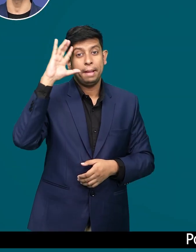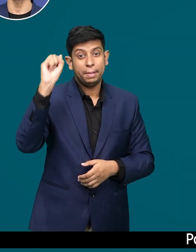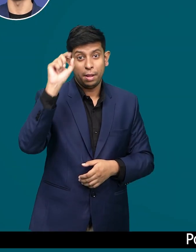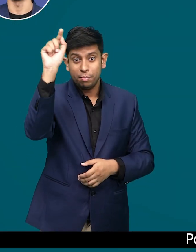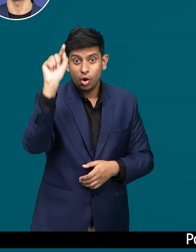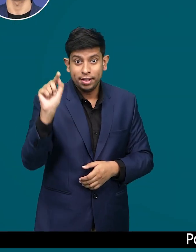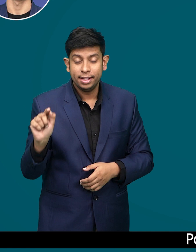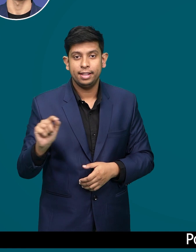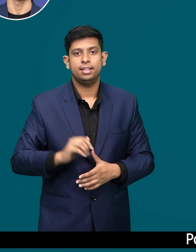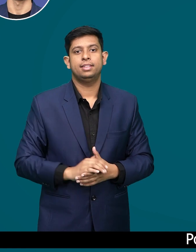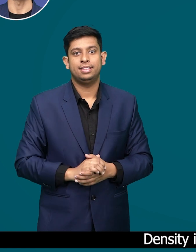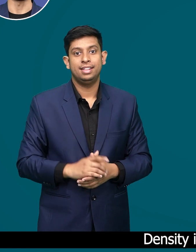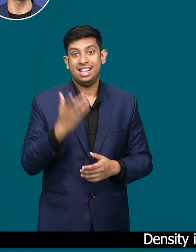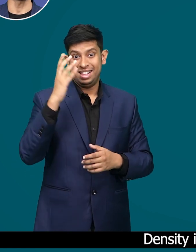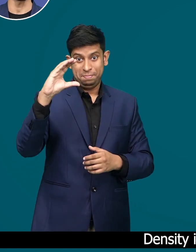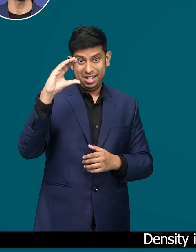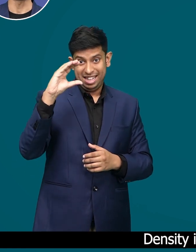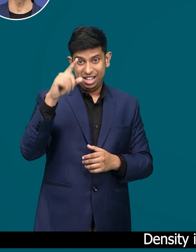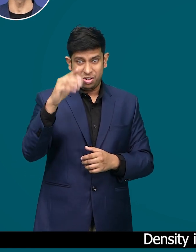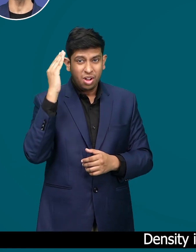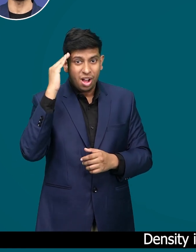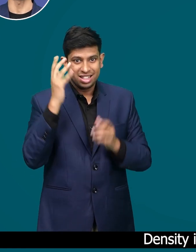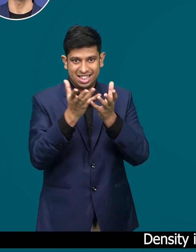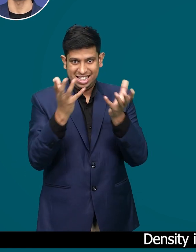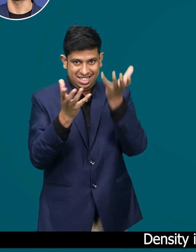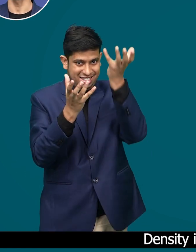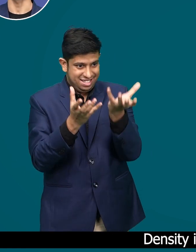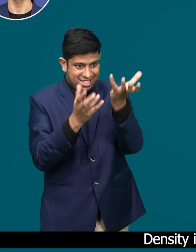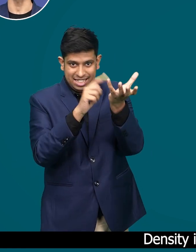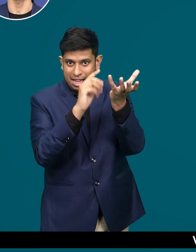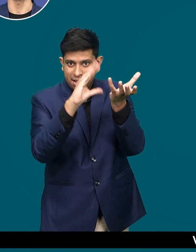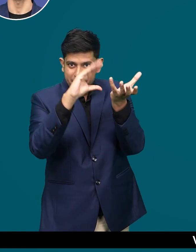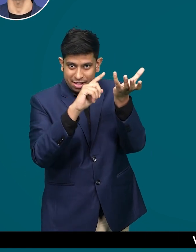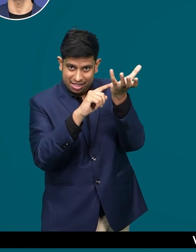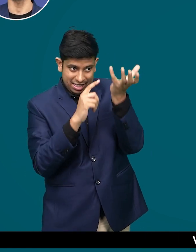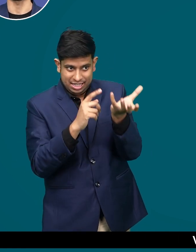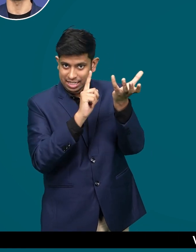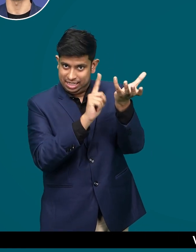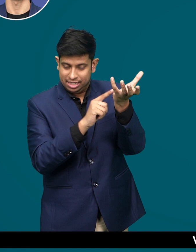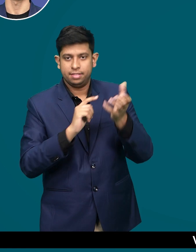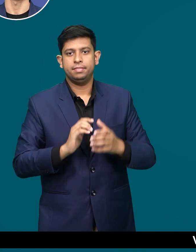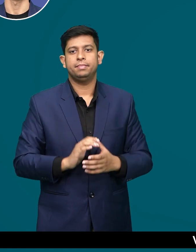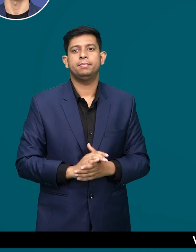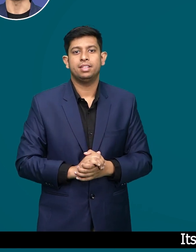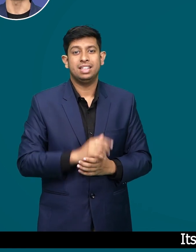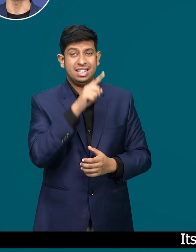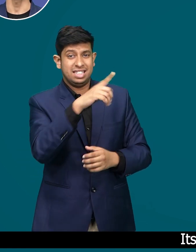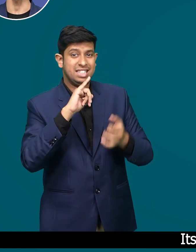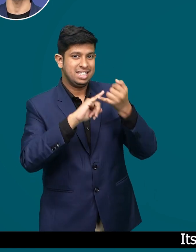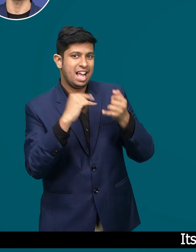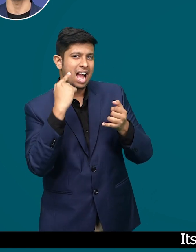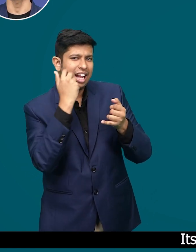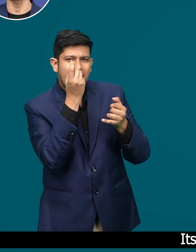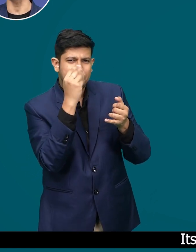Points to remember. Density is known as mass per unit volume of a body. Its